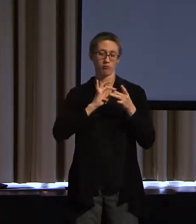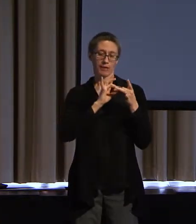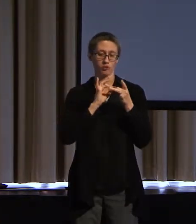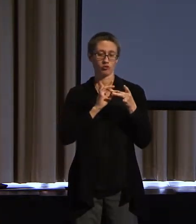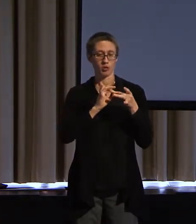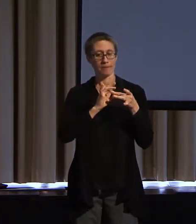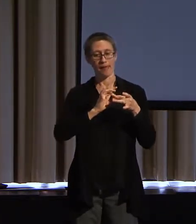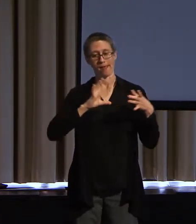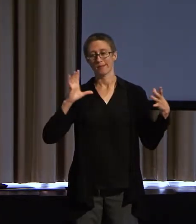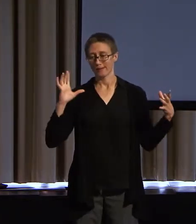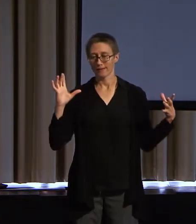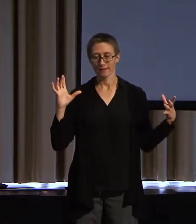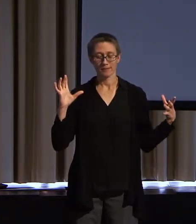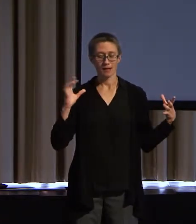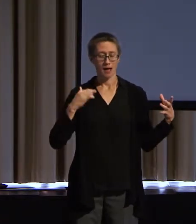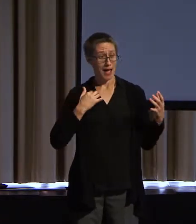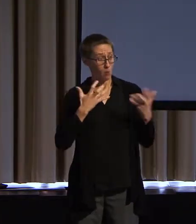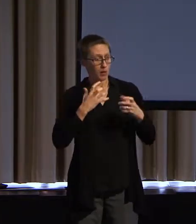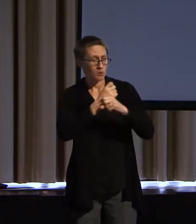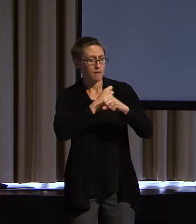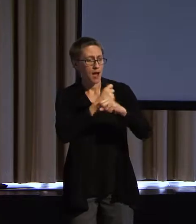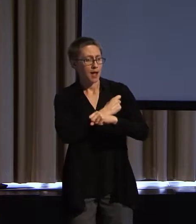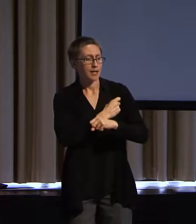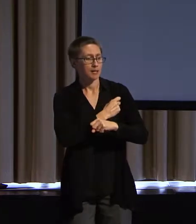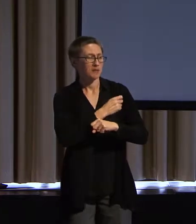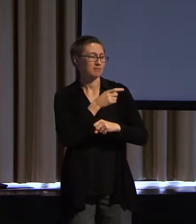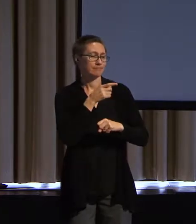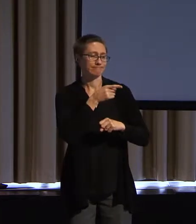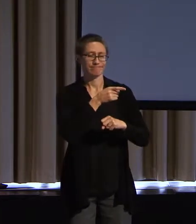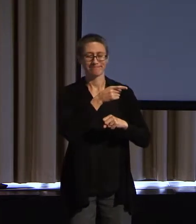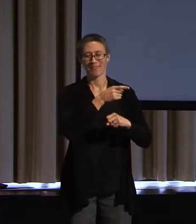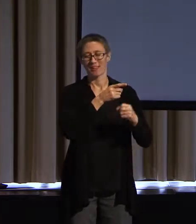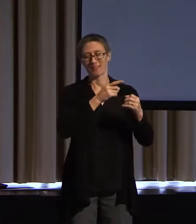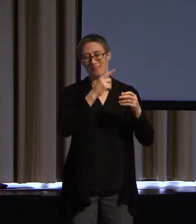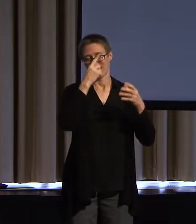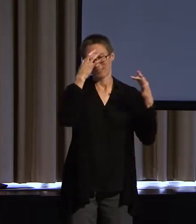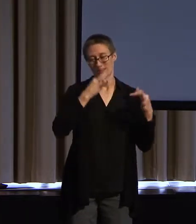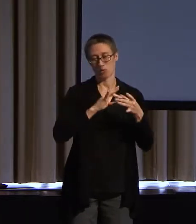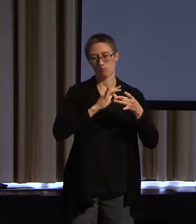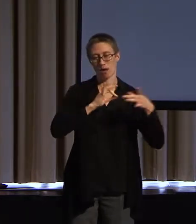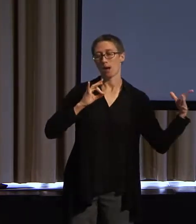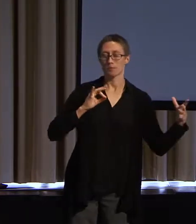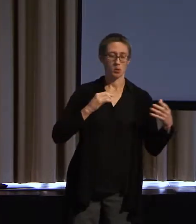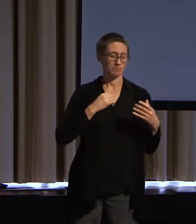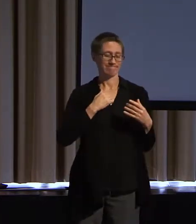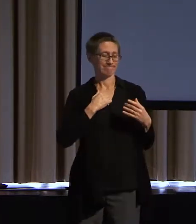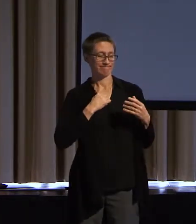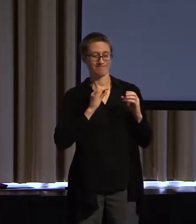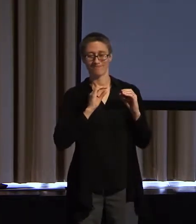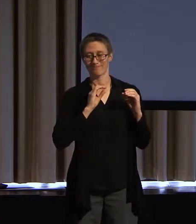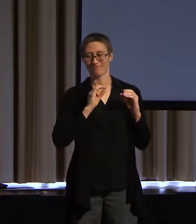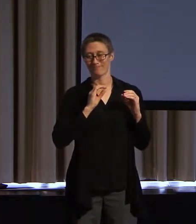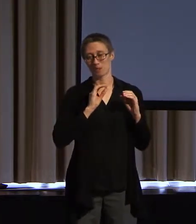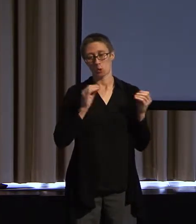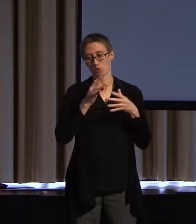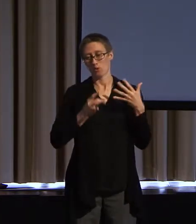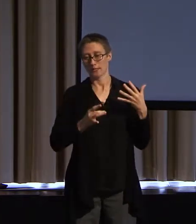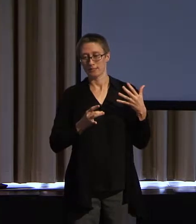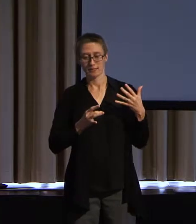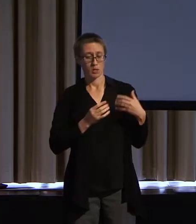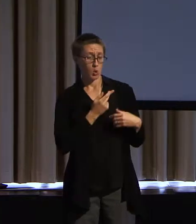up with me, and I didn't really have a choice in the situation. I was afraid of what life would look like on my own. We'd been together for